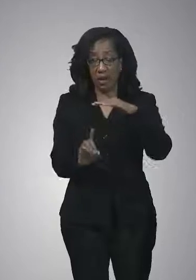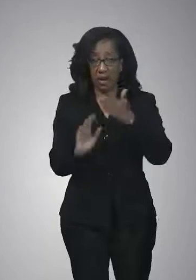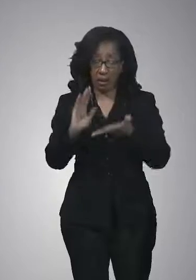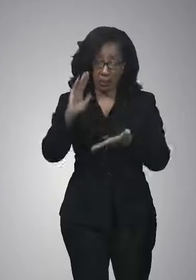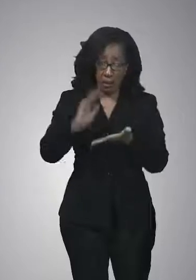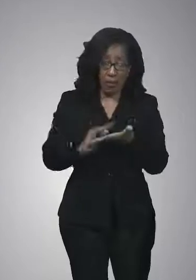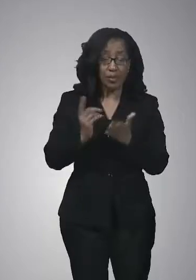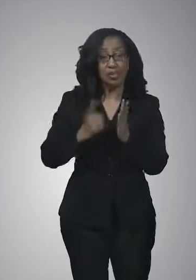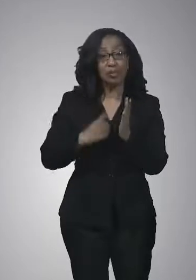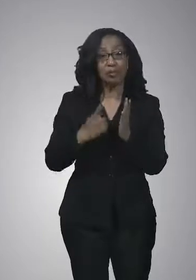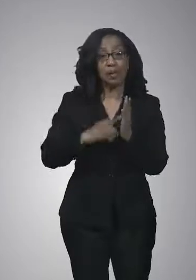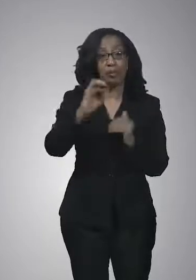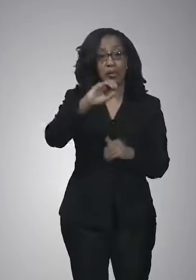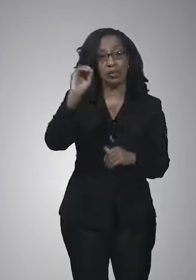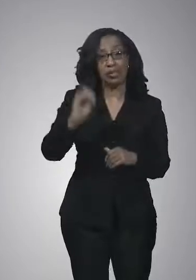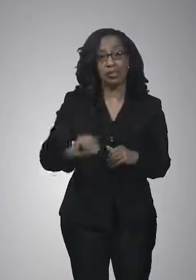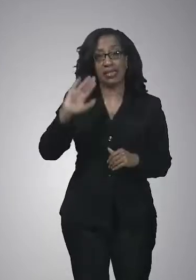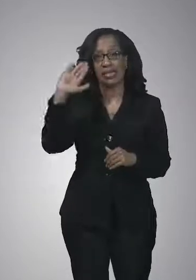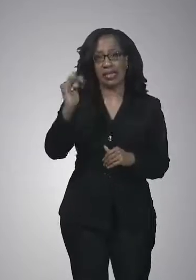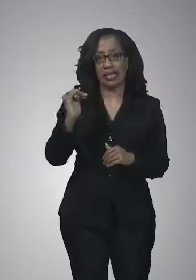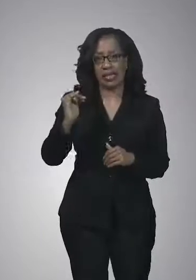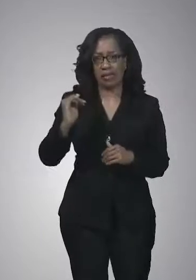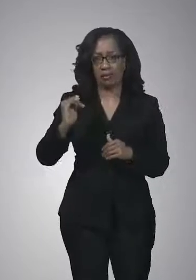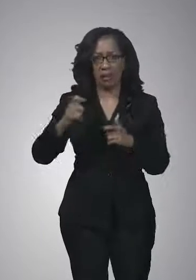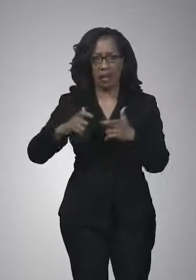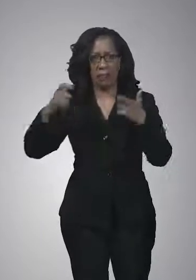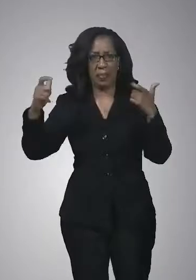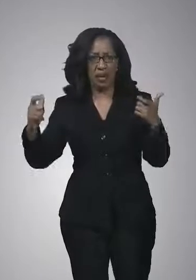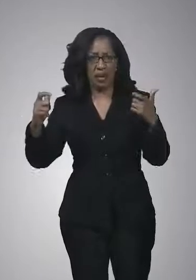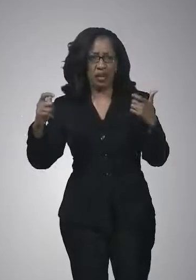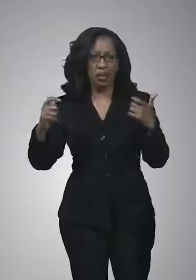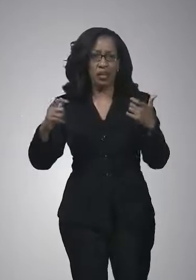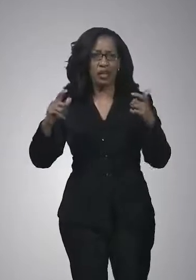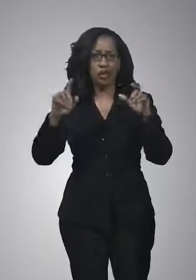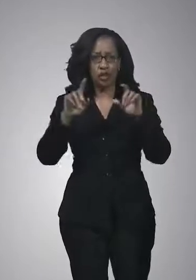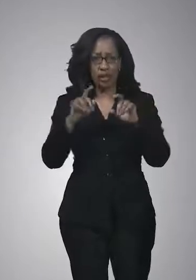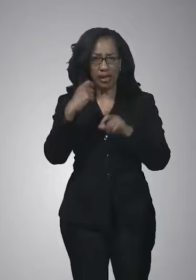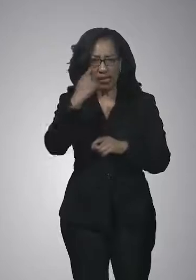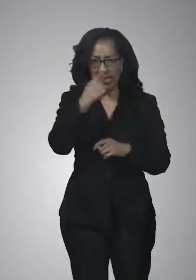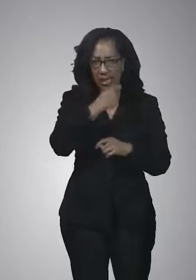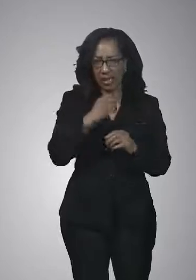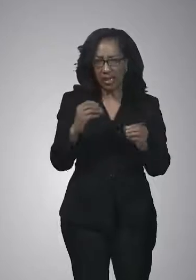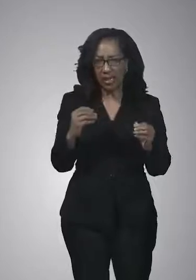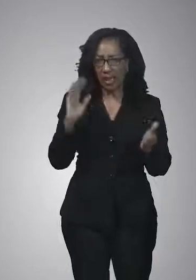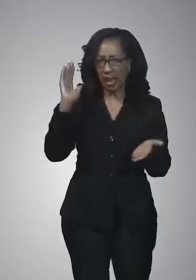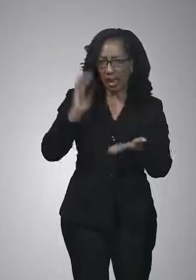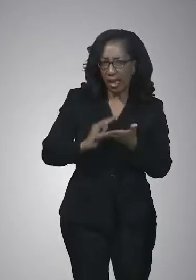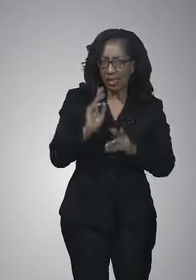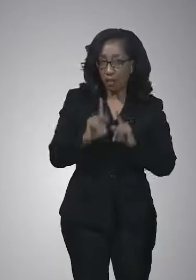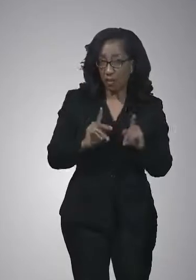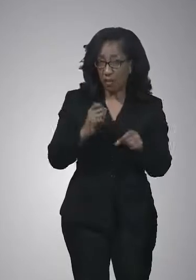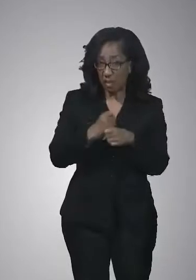the percentage may look bigger, even though you're testing less people. Does that make sense?